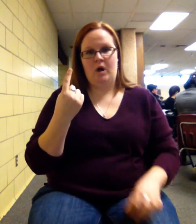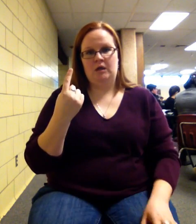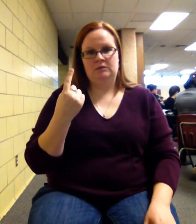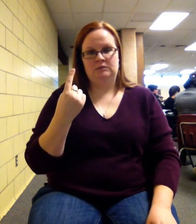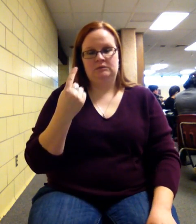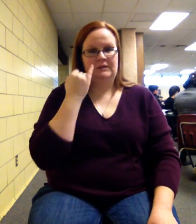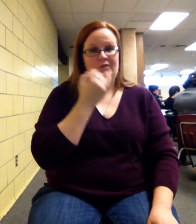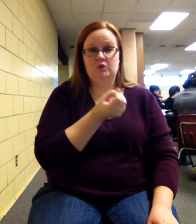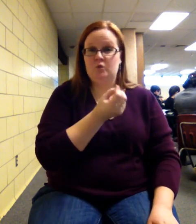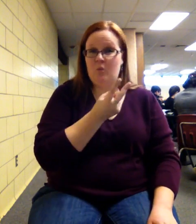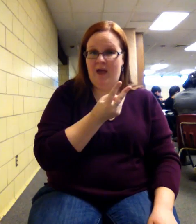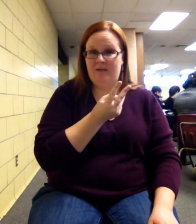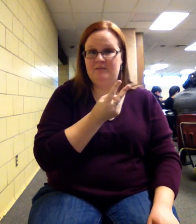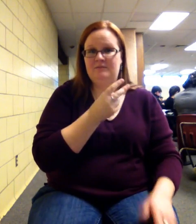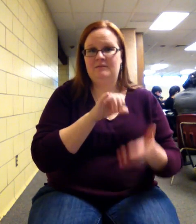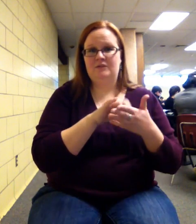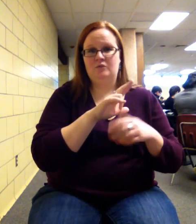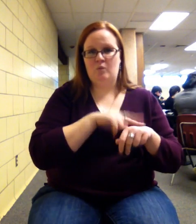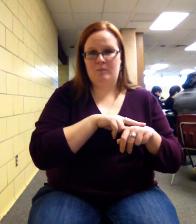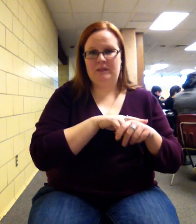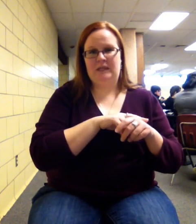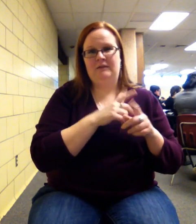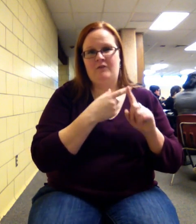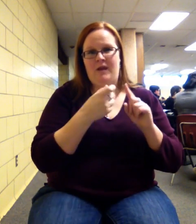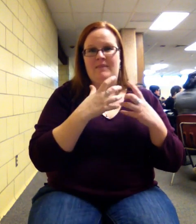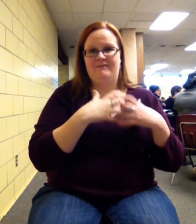12, that's usually how they come out of the factory. Hit the number 1 if it's not a 1.